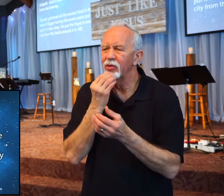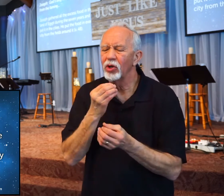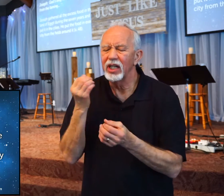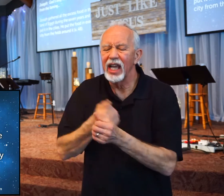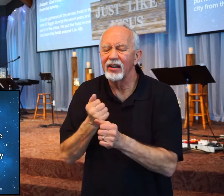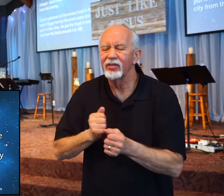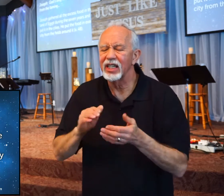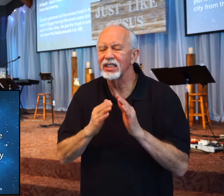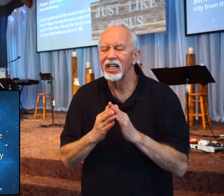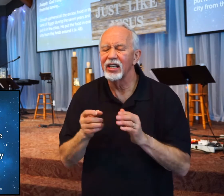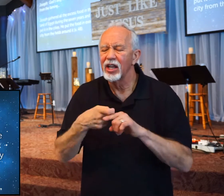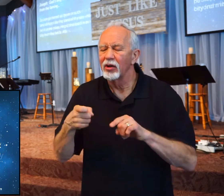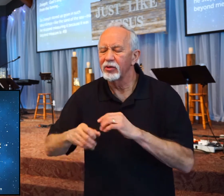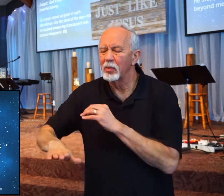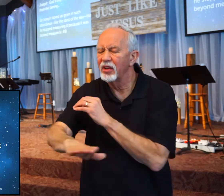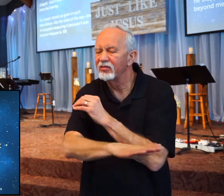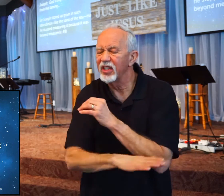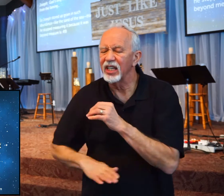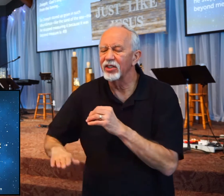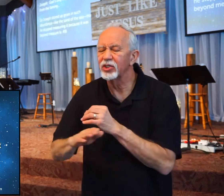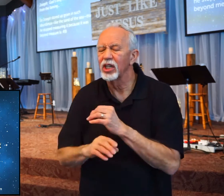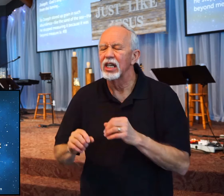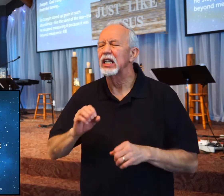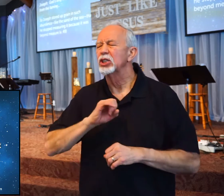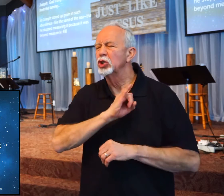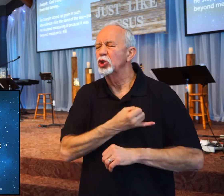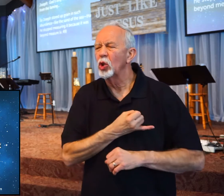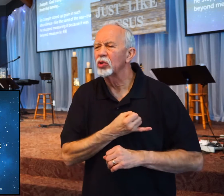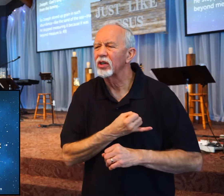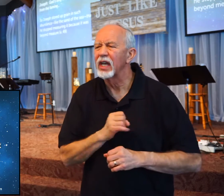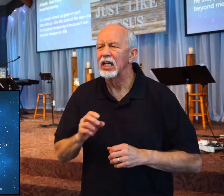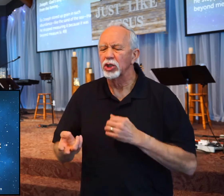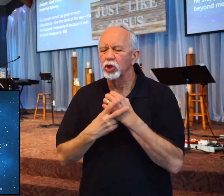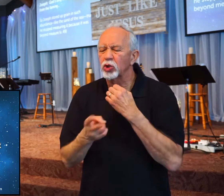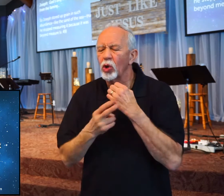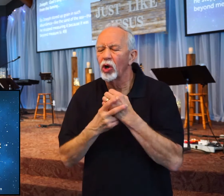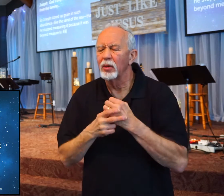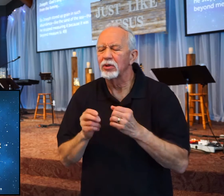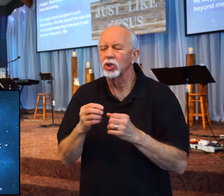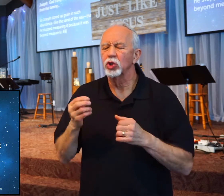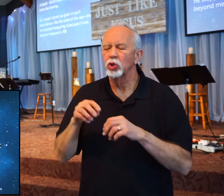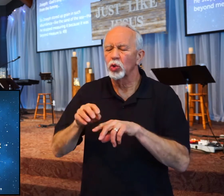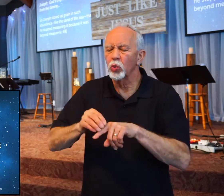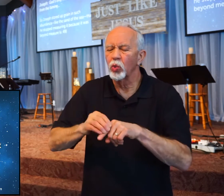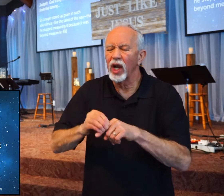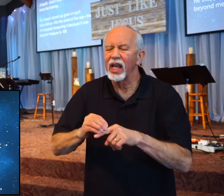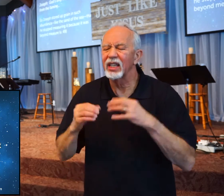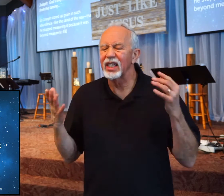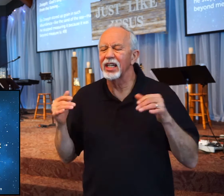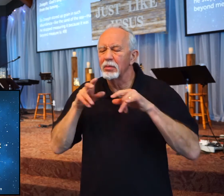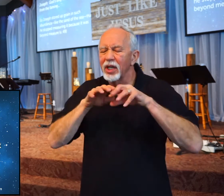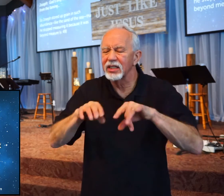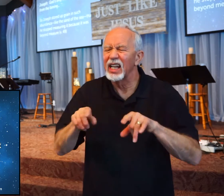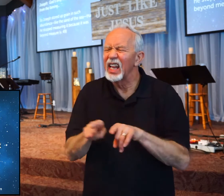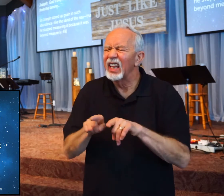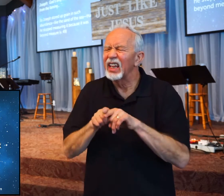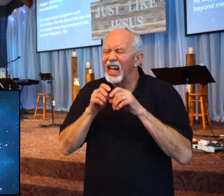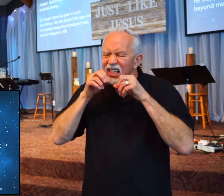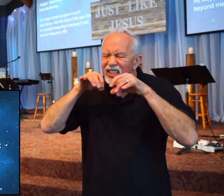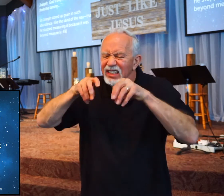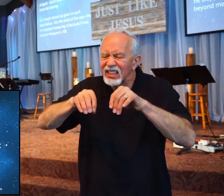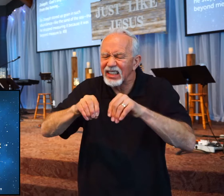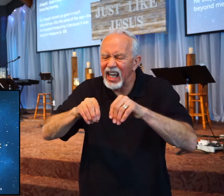from the fields around it. So Joseph stored up grain in such abundance, like the sand of the sea, and he